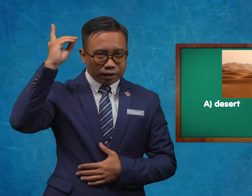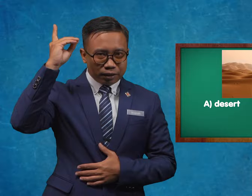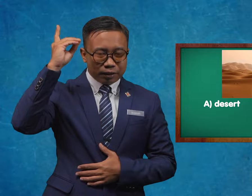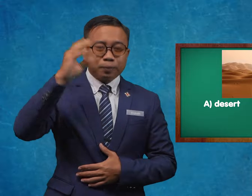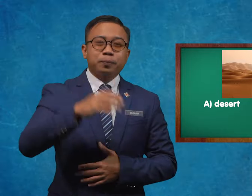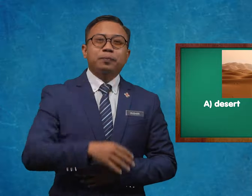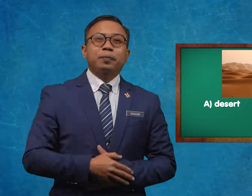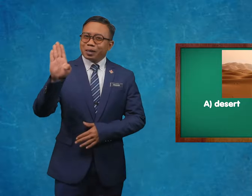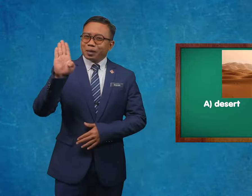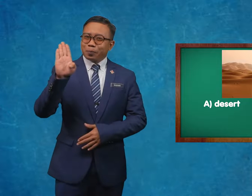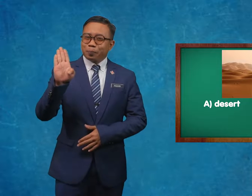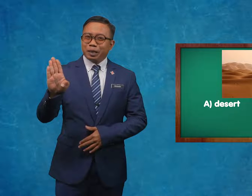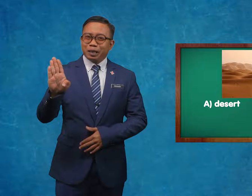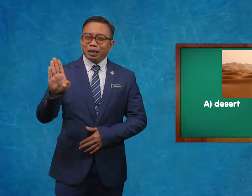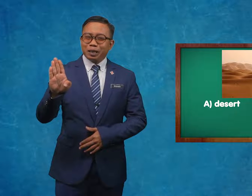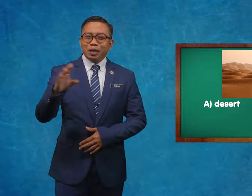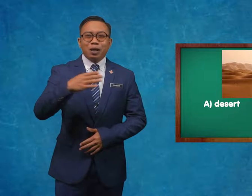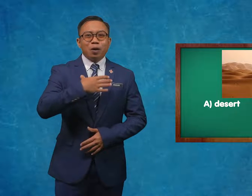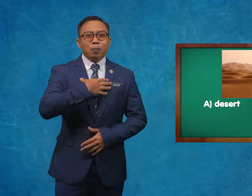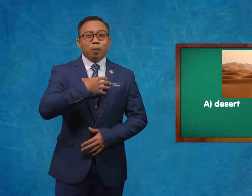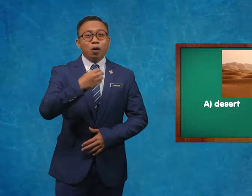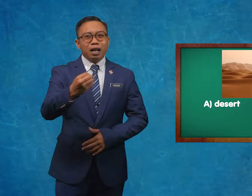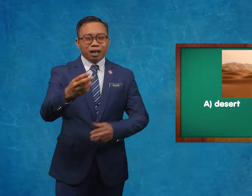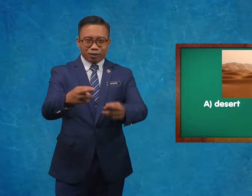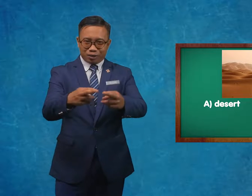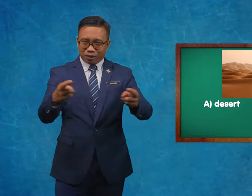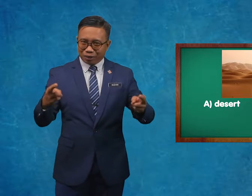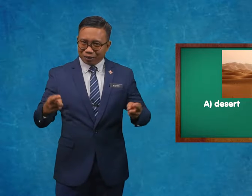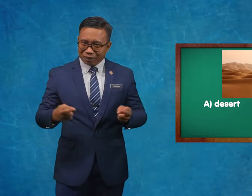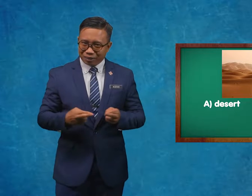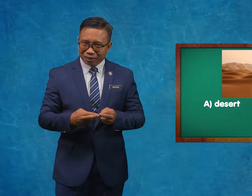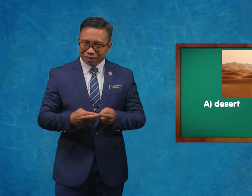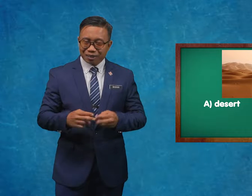Desert. B. Polar region.